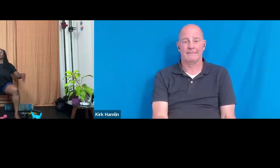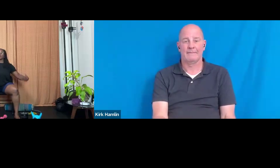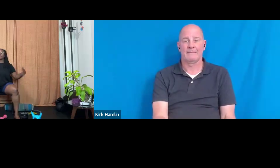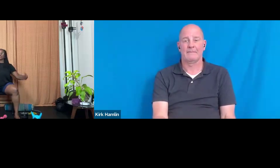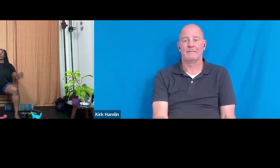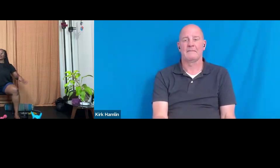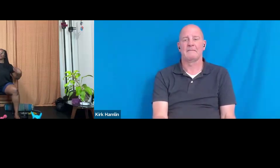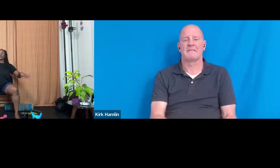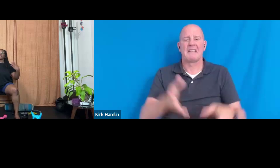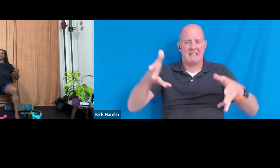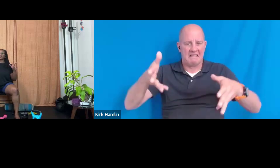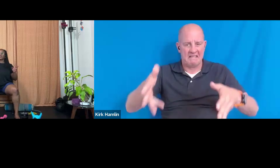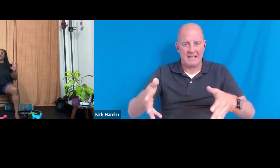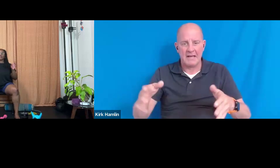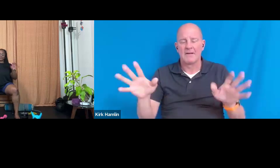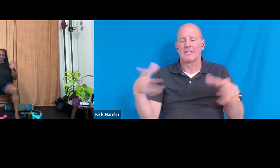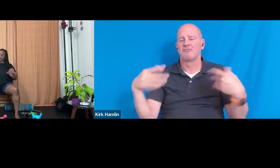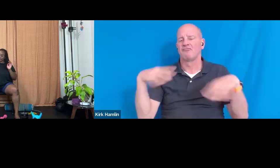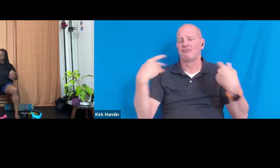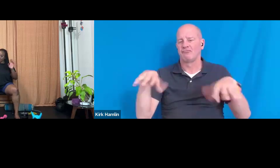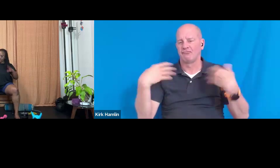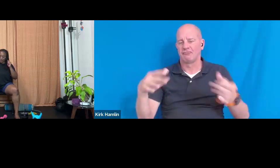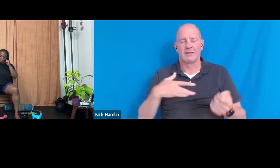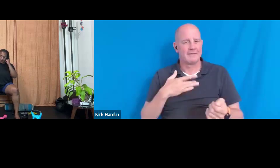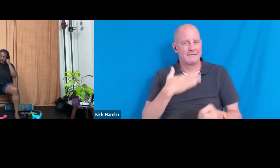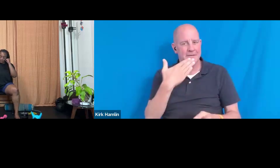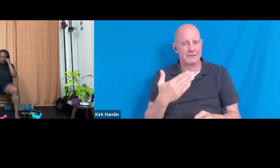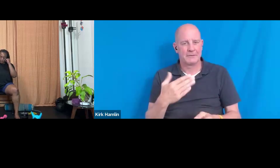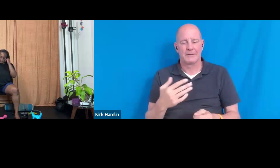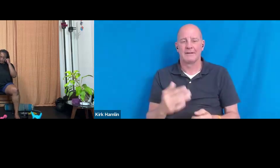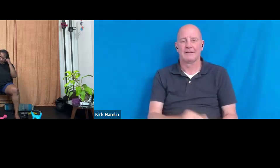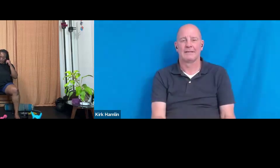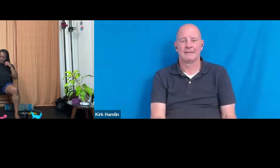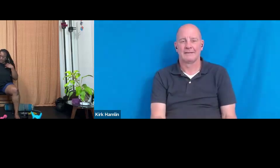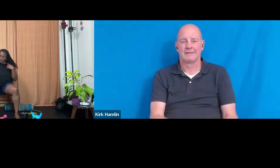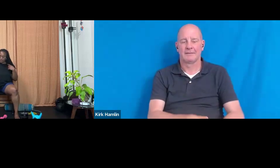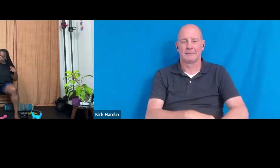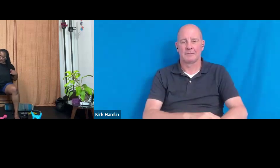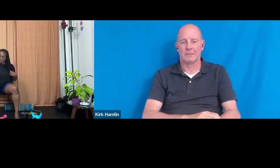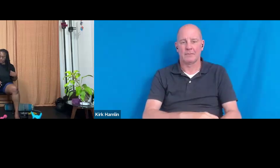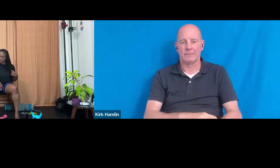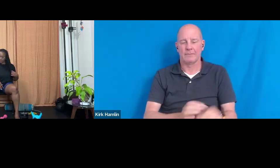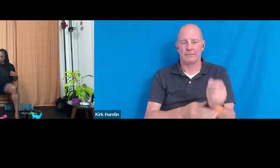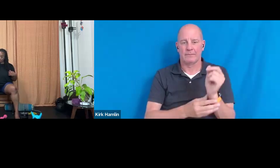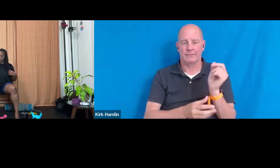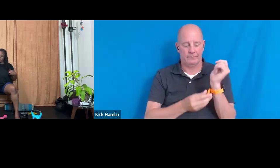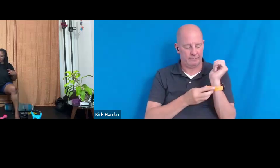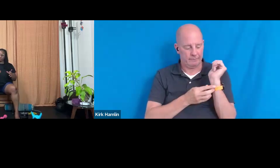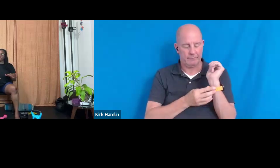down if you need to and check out your wrist if you're feeling crampy, go for it. And you're welcome